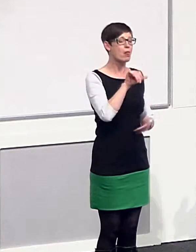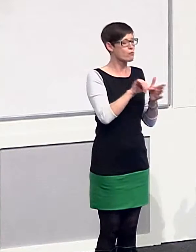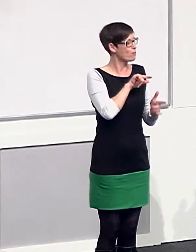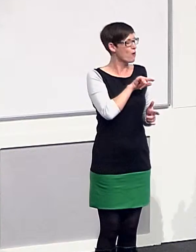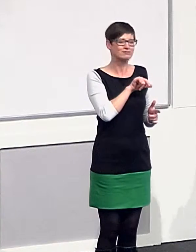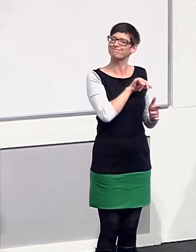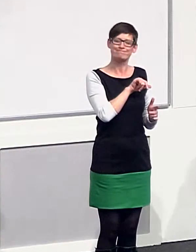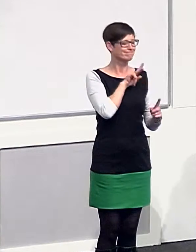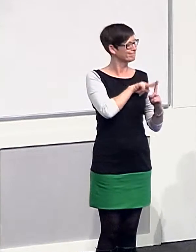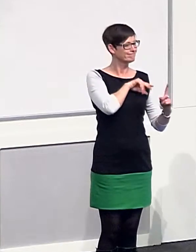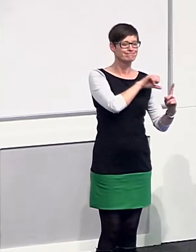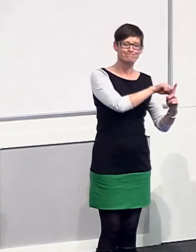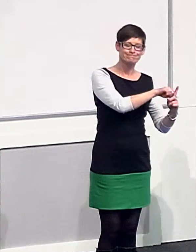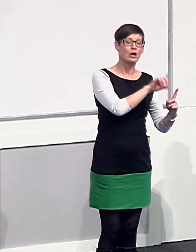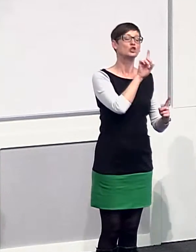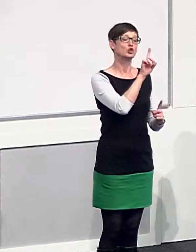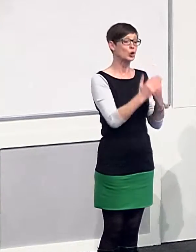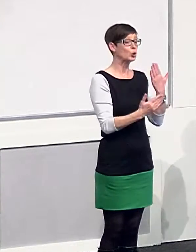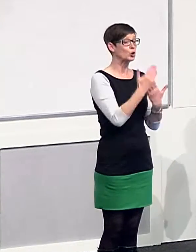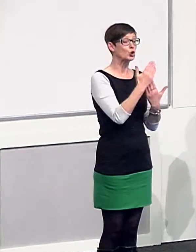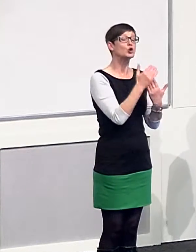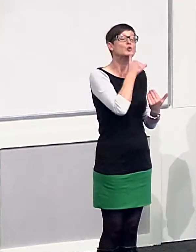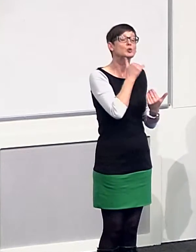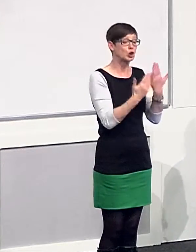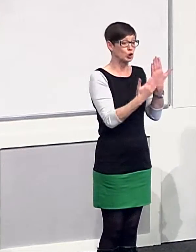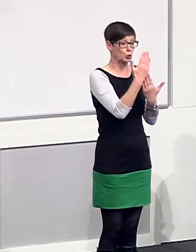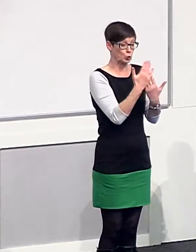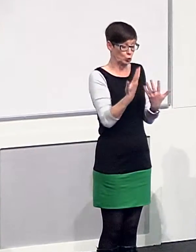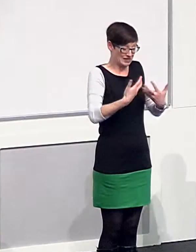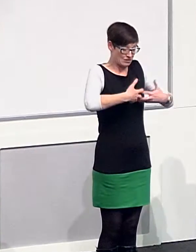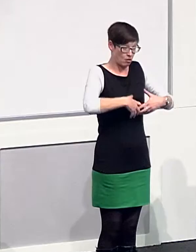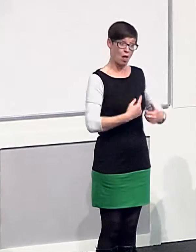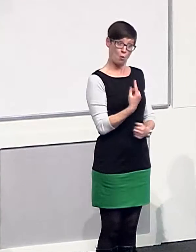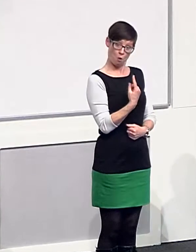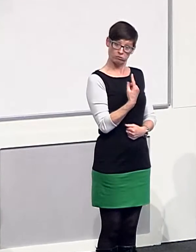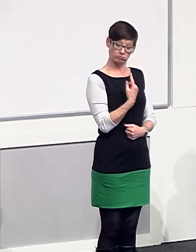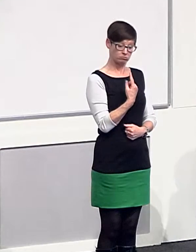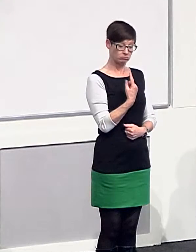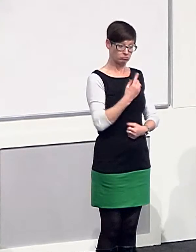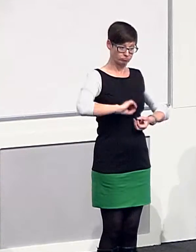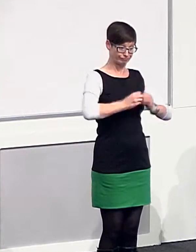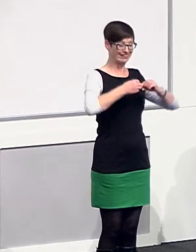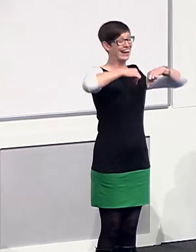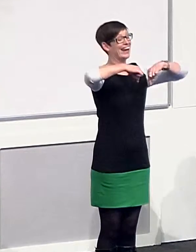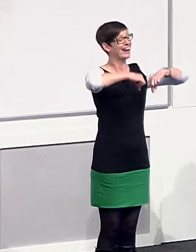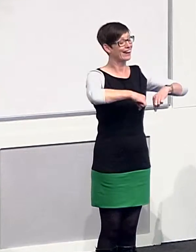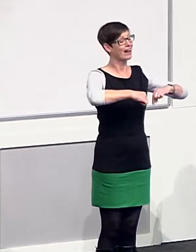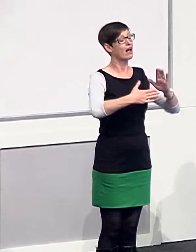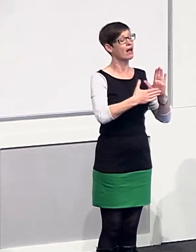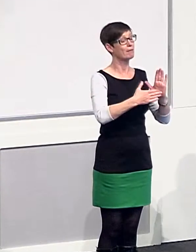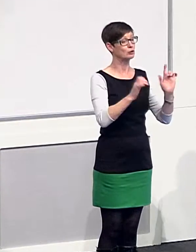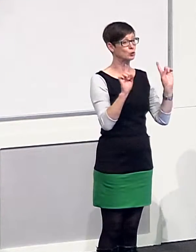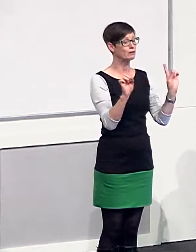by using novel technologies, including one that was invented right here in Manchester by a consultant at Central Manchester